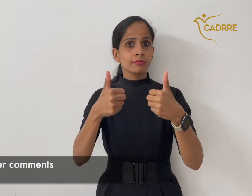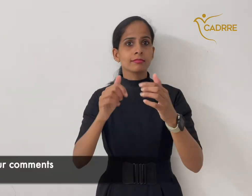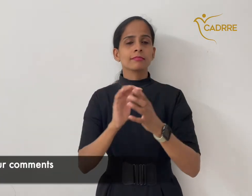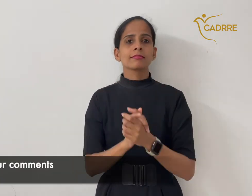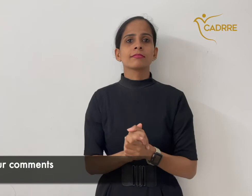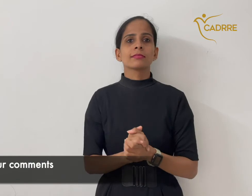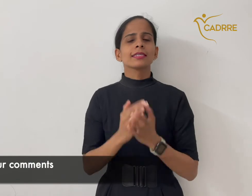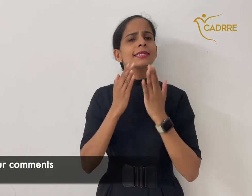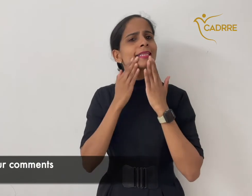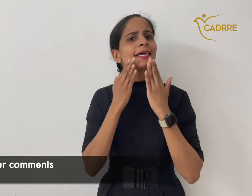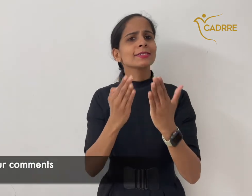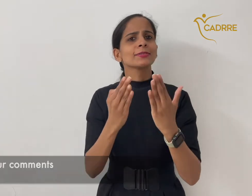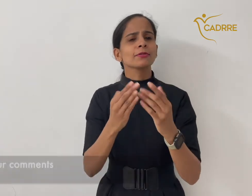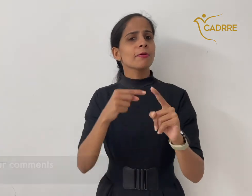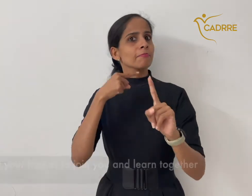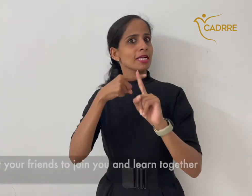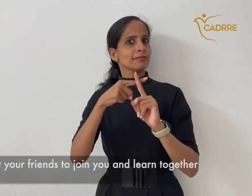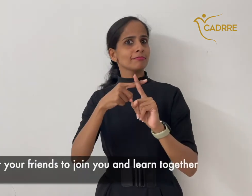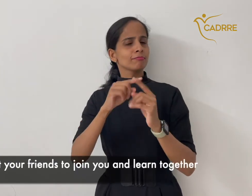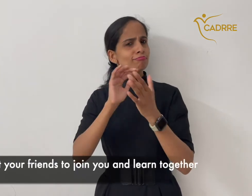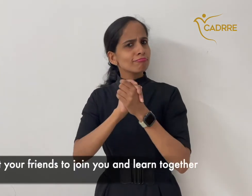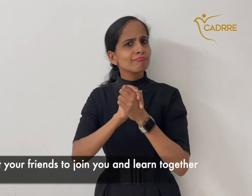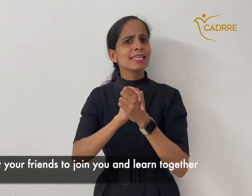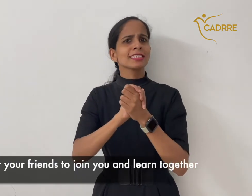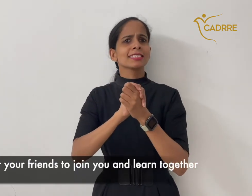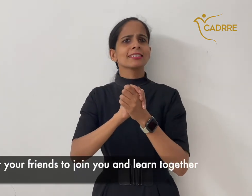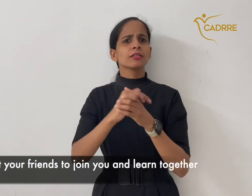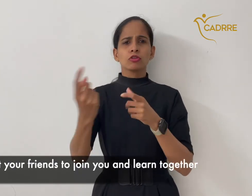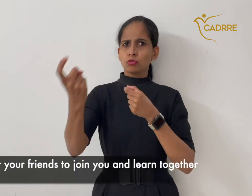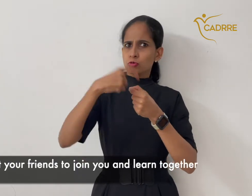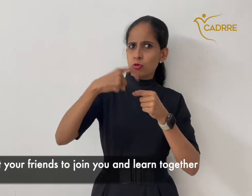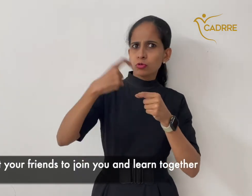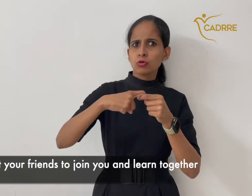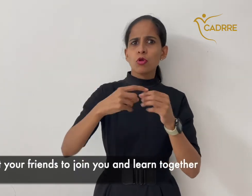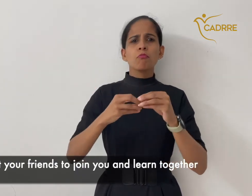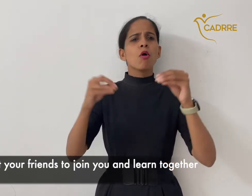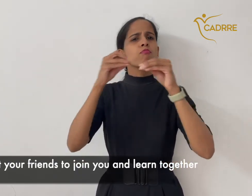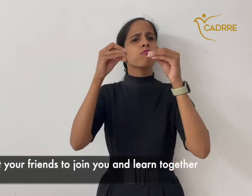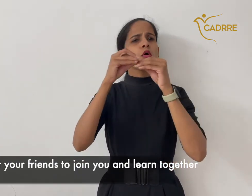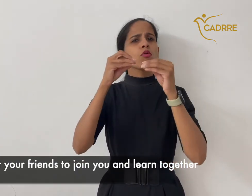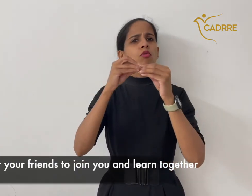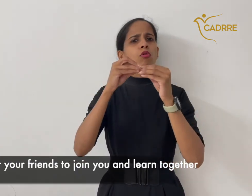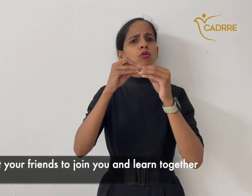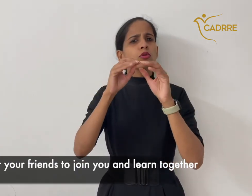Plus, also get your friends to join you and learn